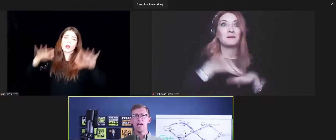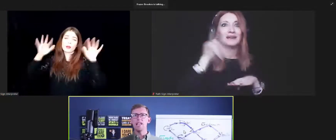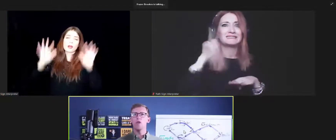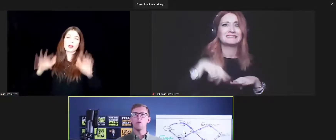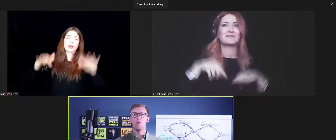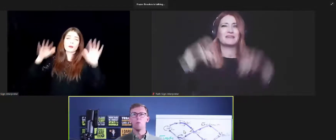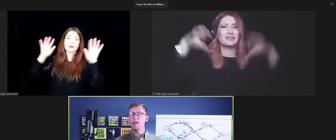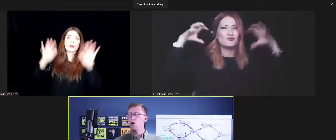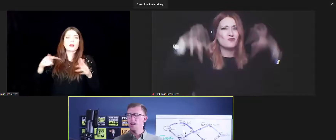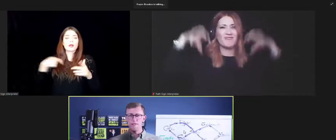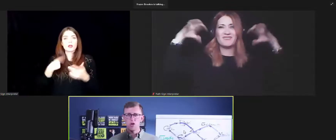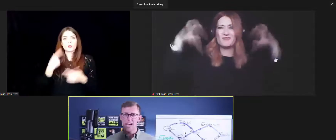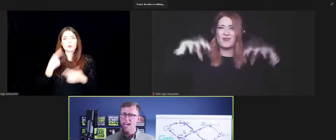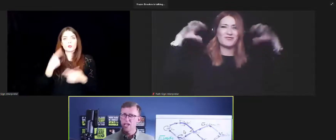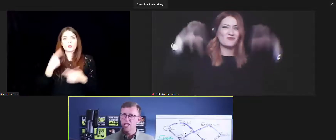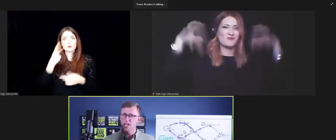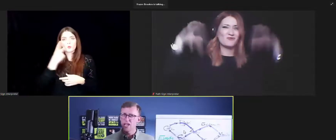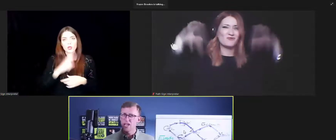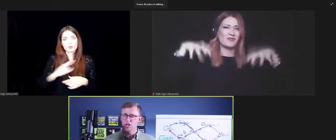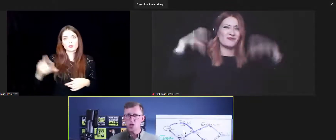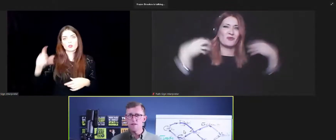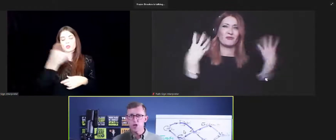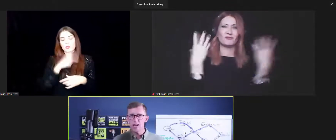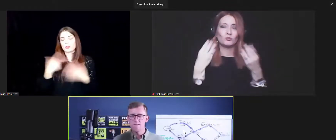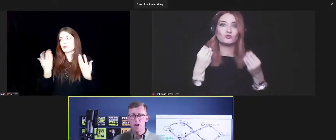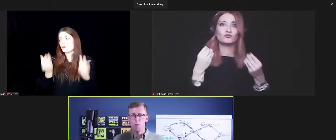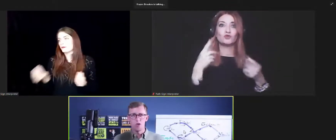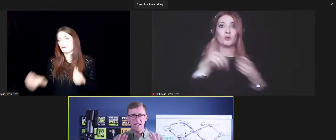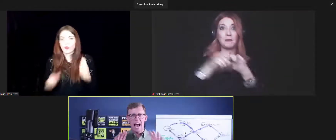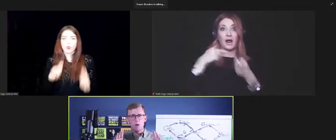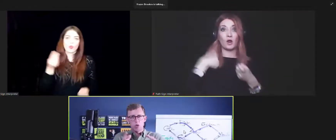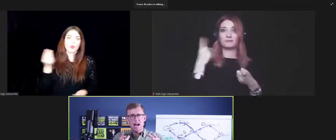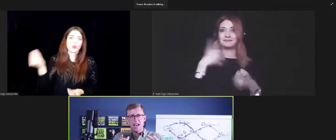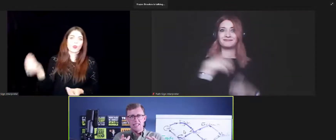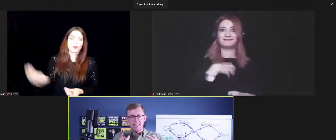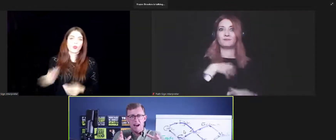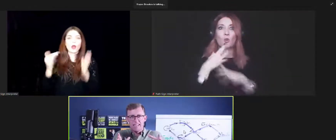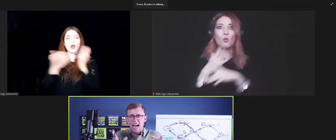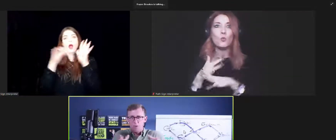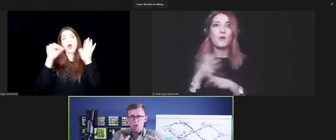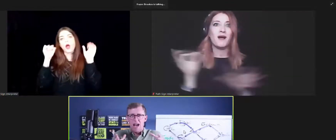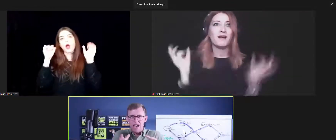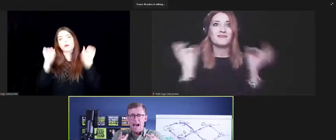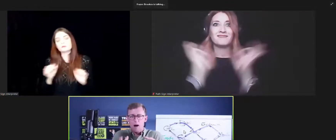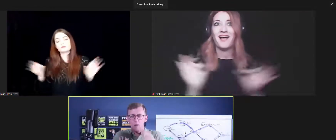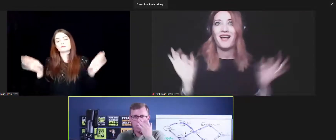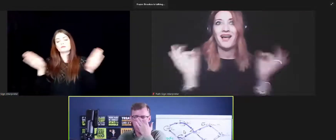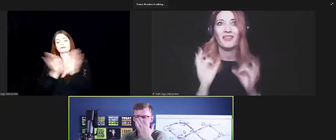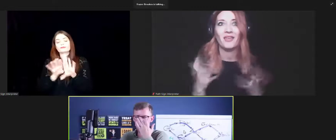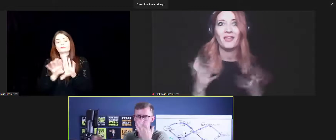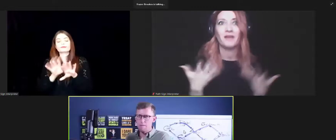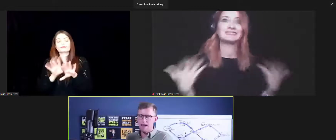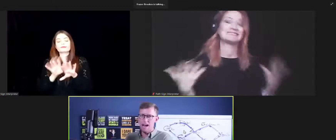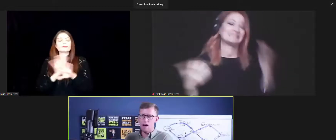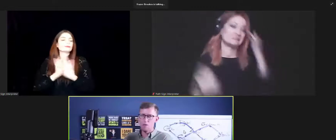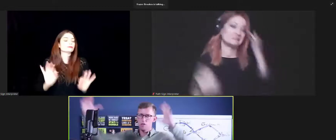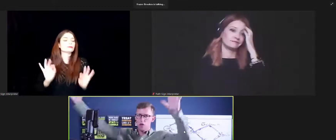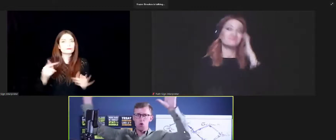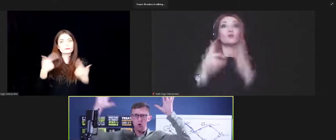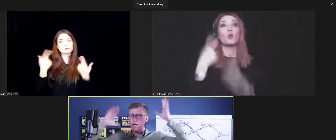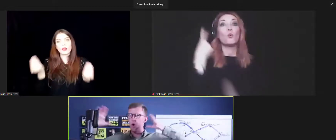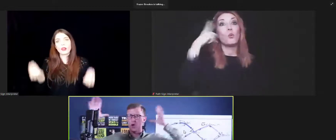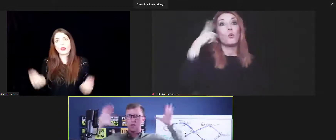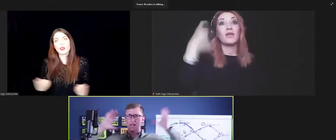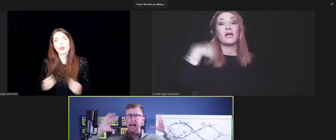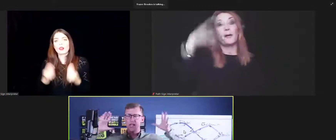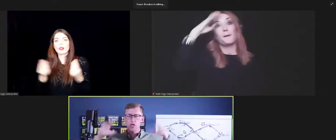in another room. They call it in the UK a conservatory, which is like an outside, like an outside house attached to the main house. It's usually